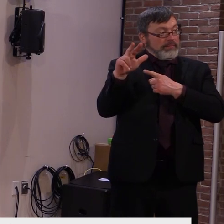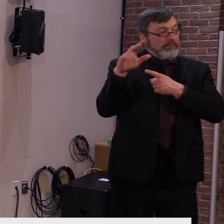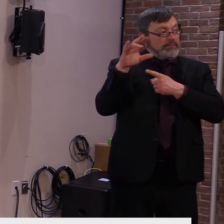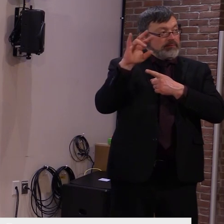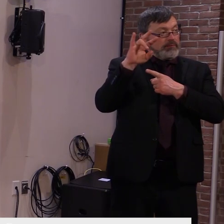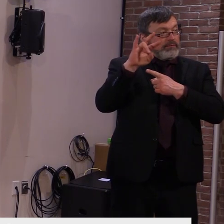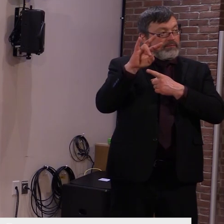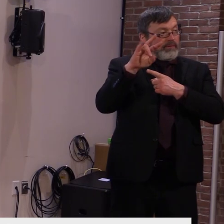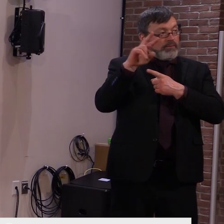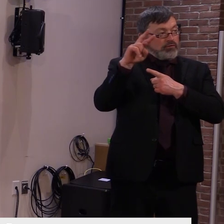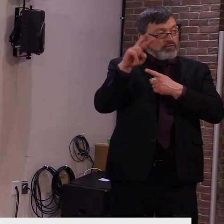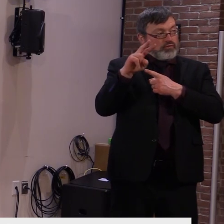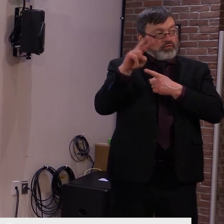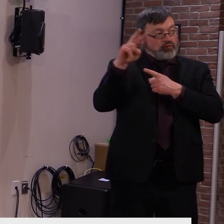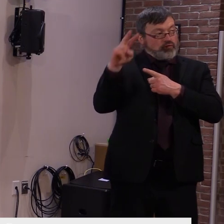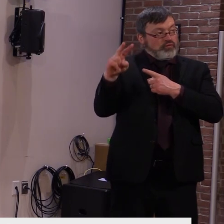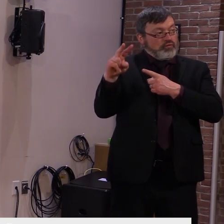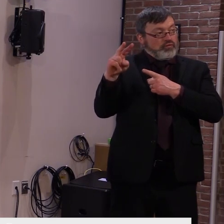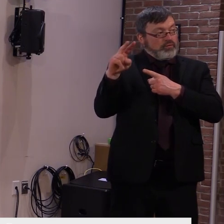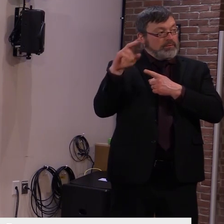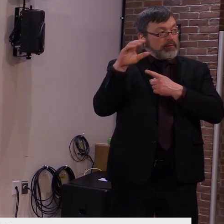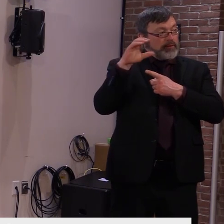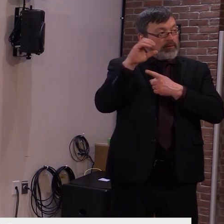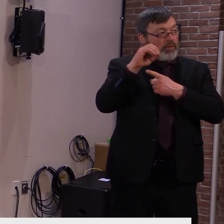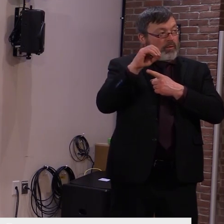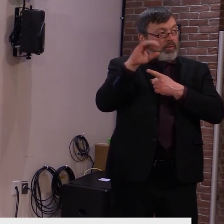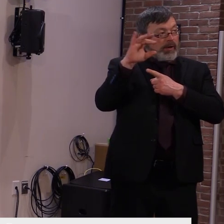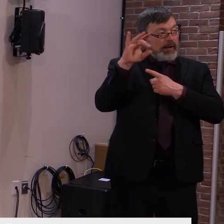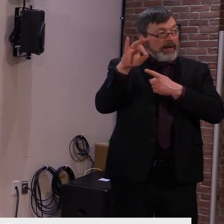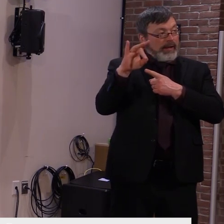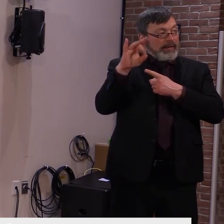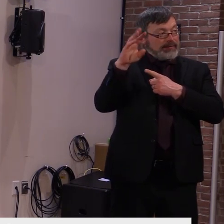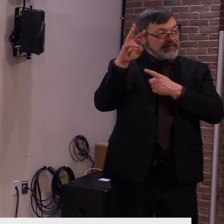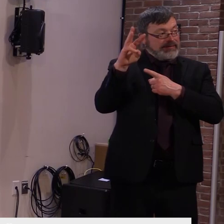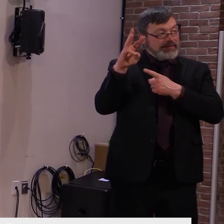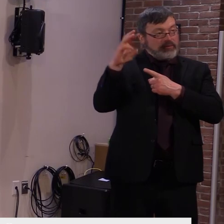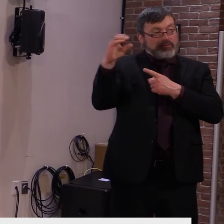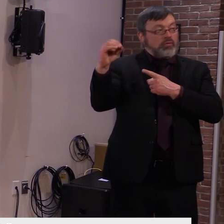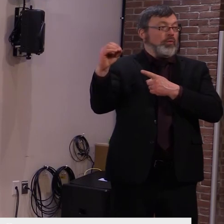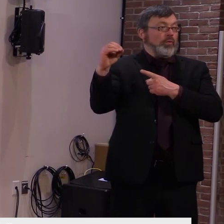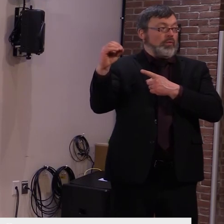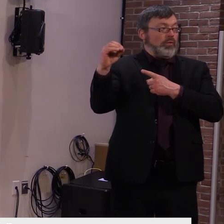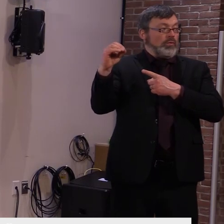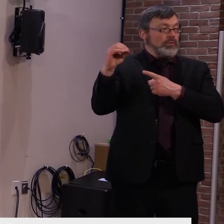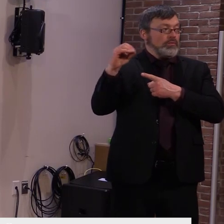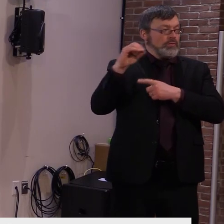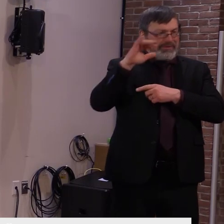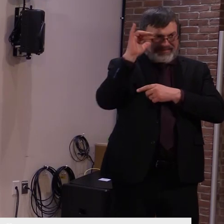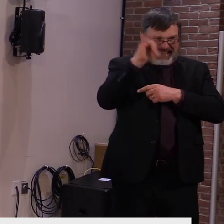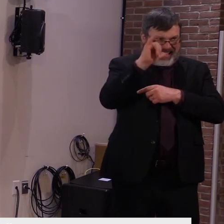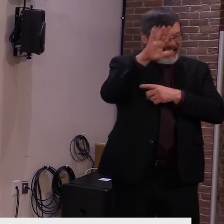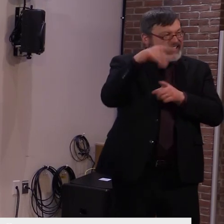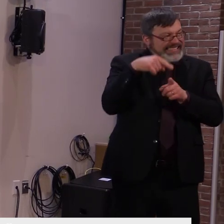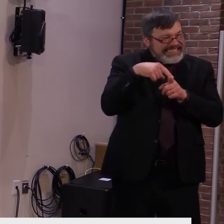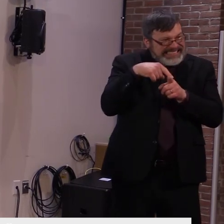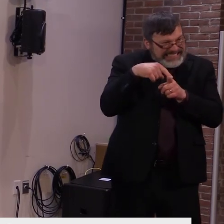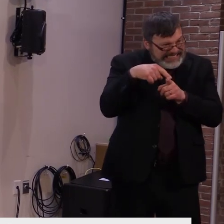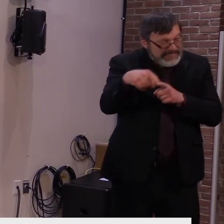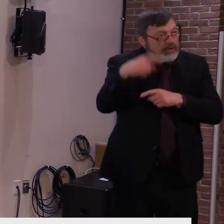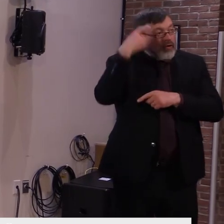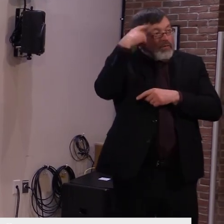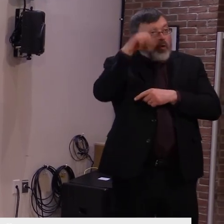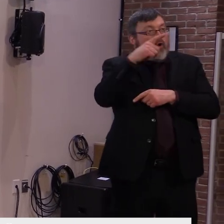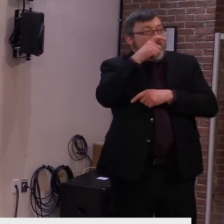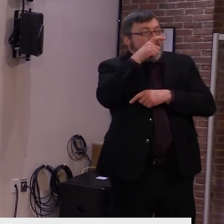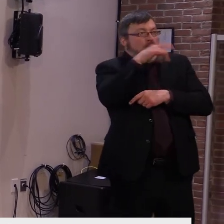833-722-0860, Monday through Friday, from 8:30 to 4:30. That's a different number than the vaccination registration number.